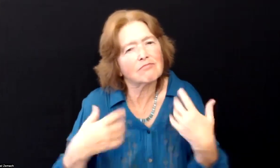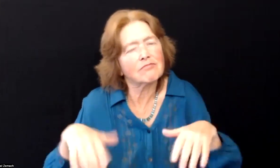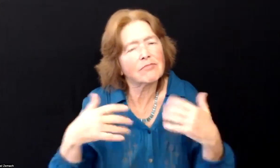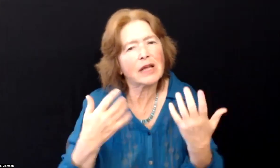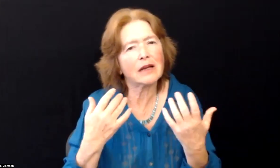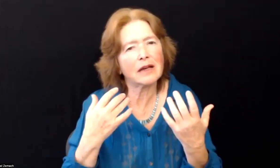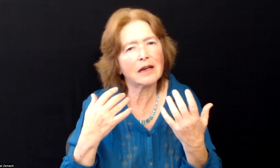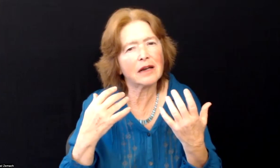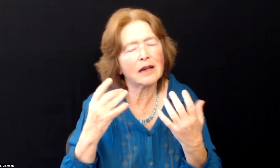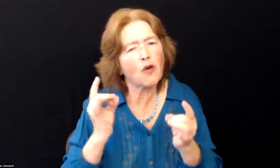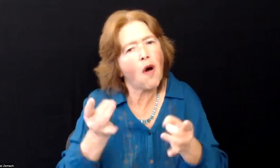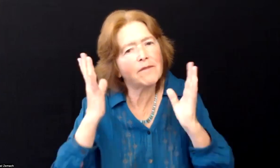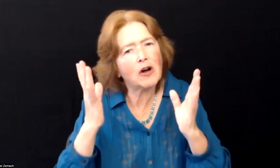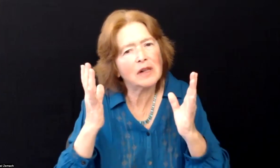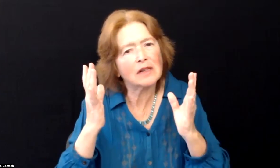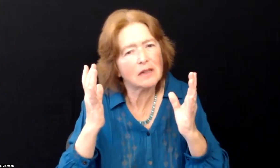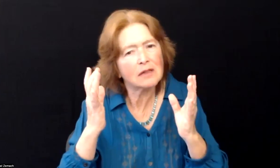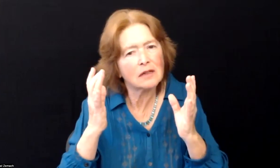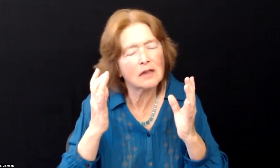And it's pretty awful.